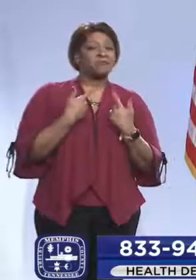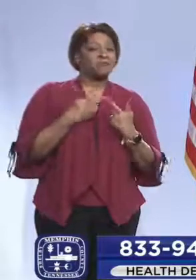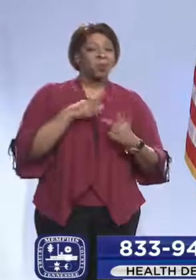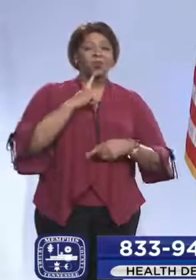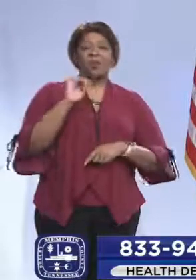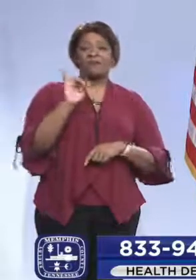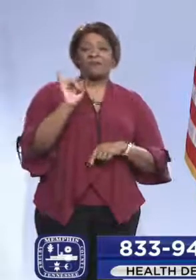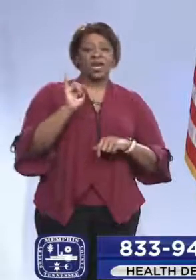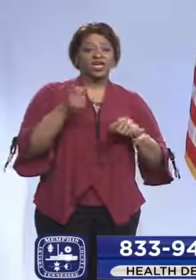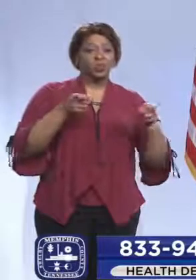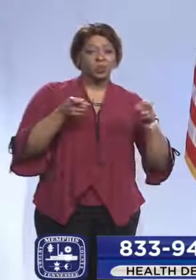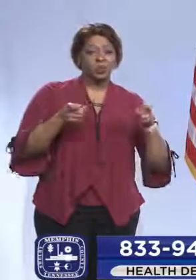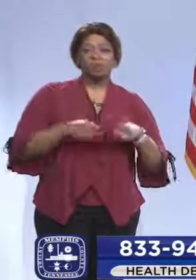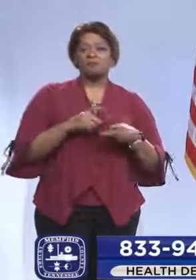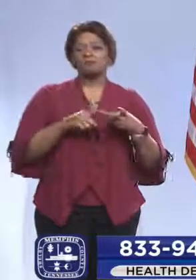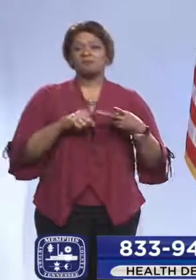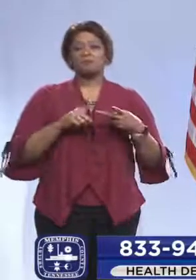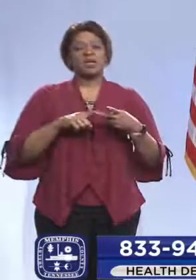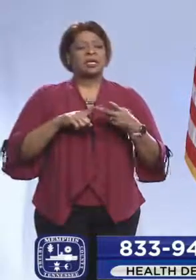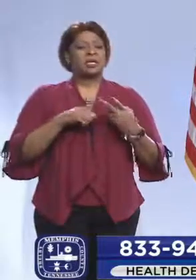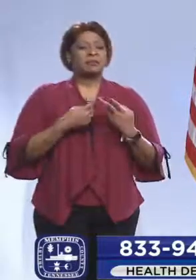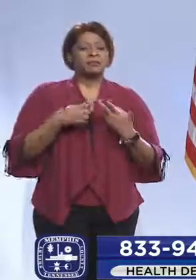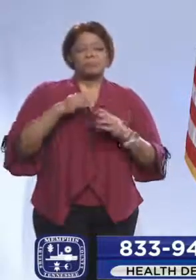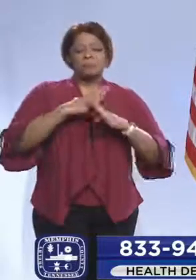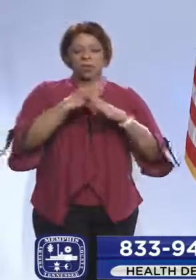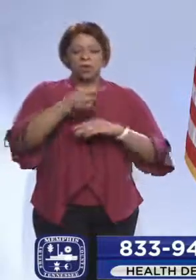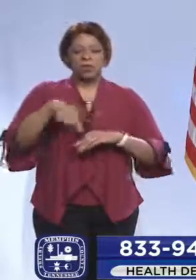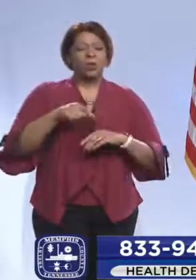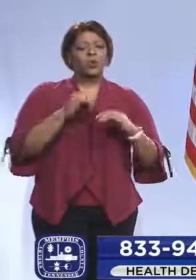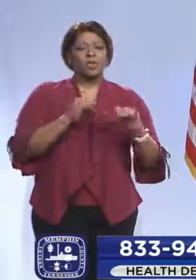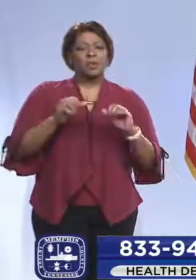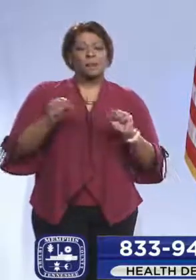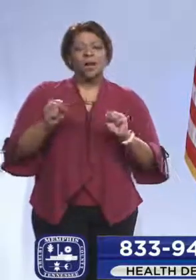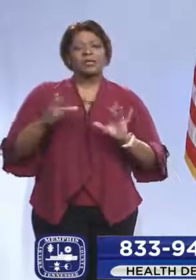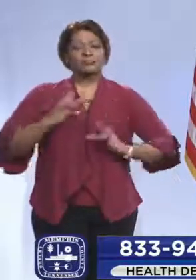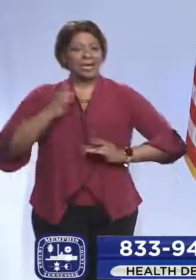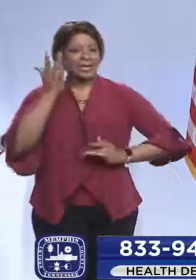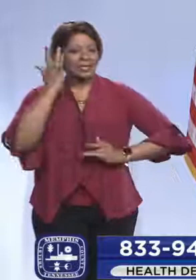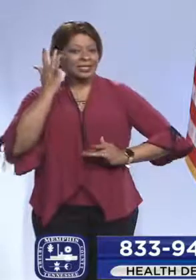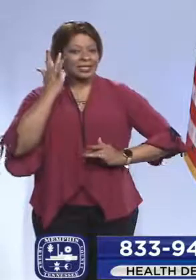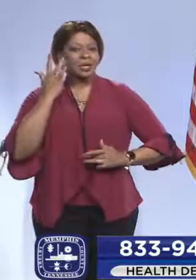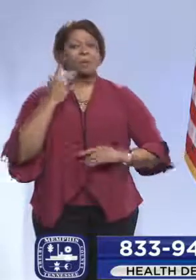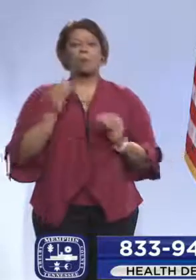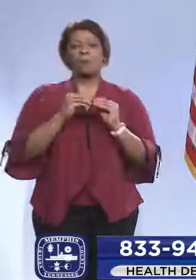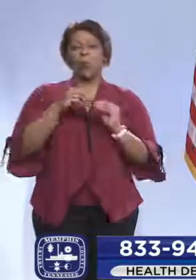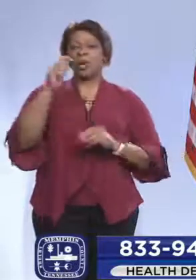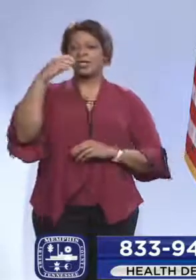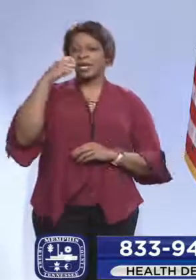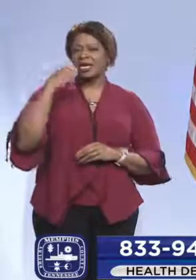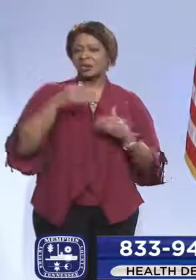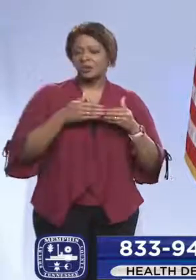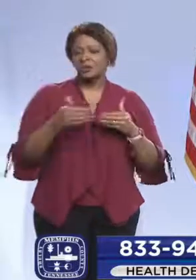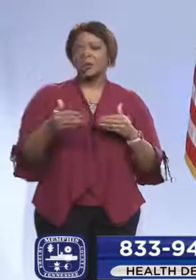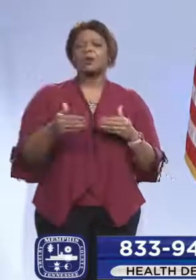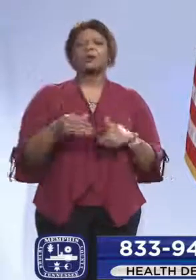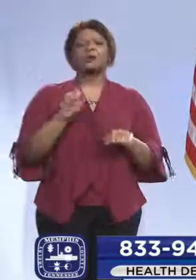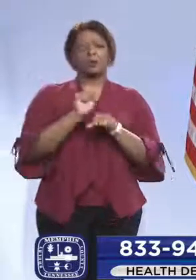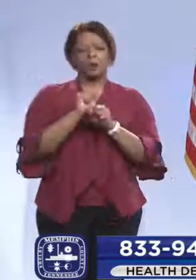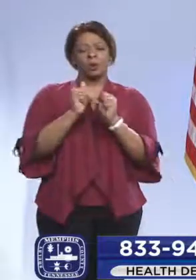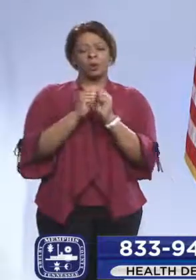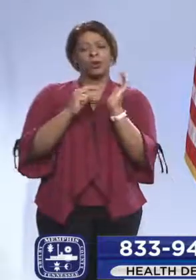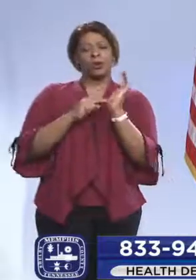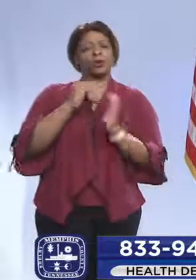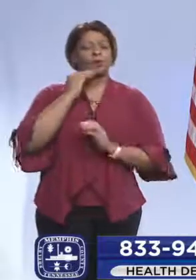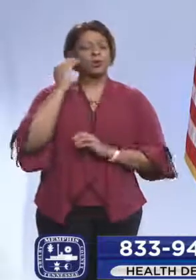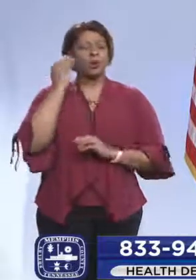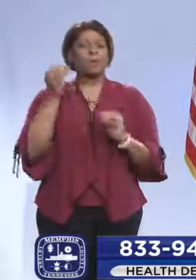infection control, whether it's detecting individuals who may be sick, whether it's testing and so on, but then also working with nursing